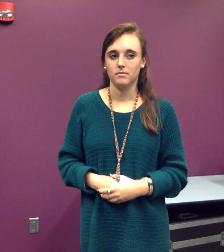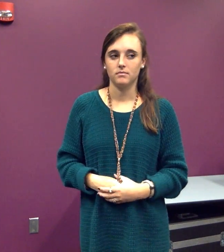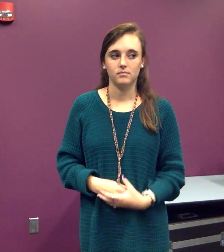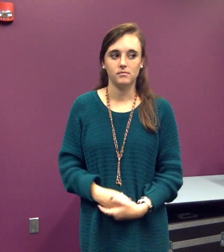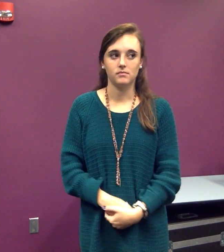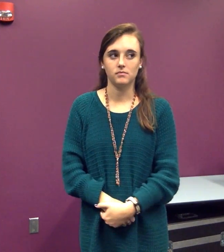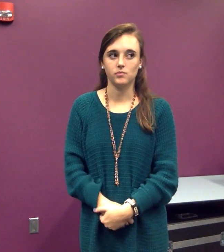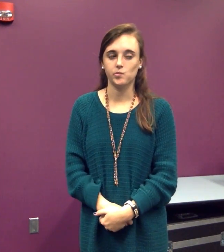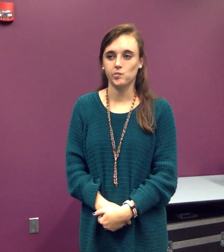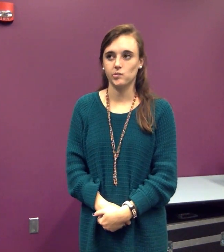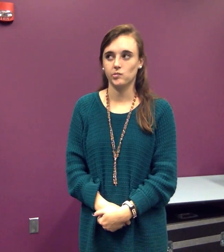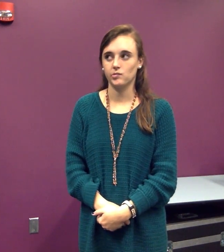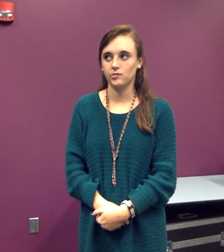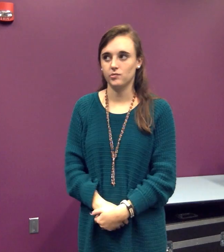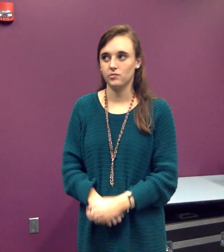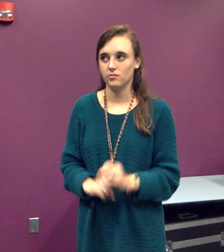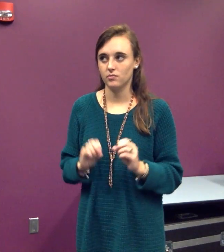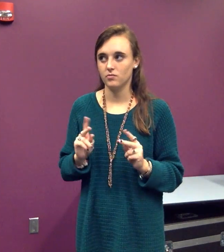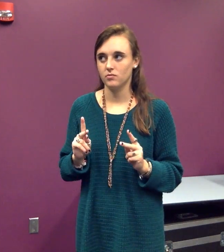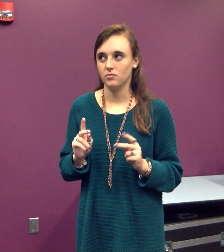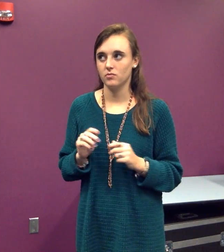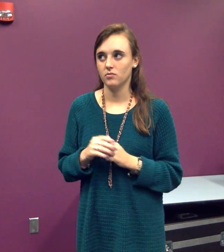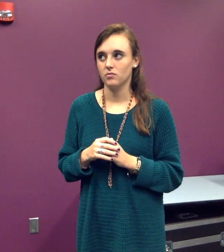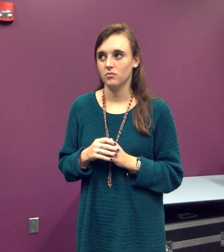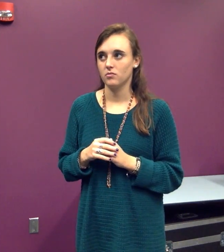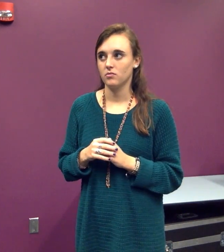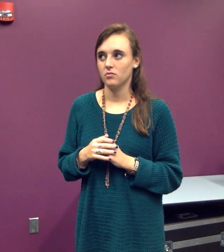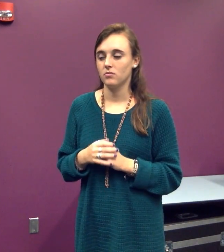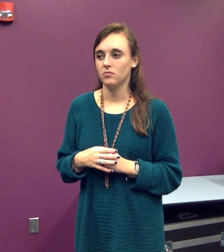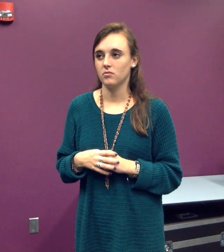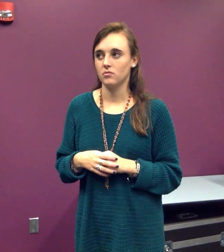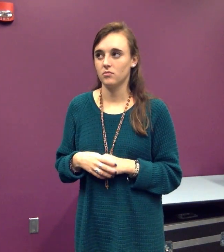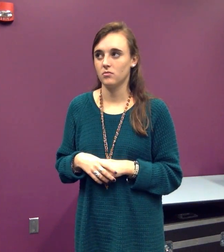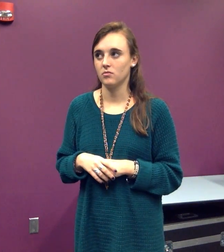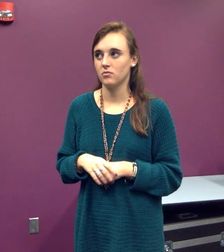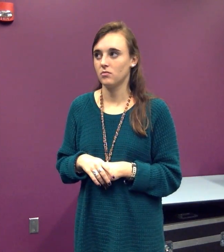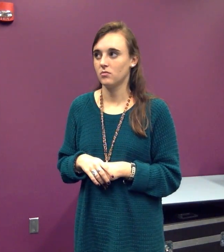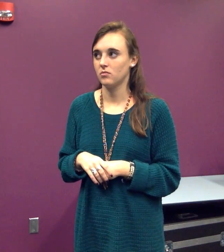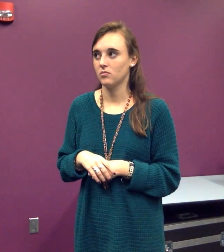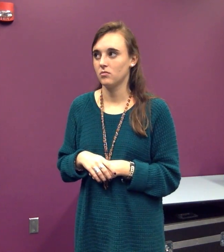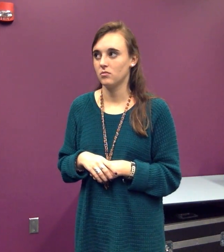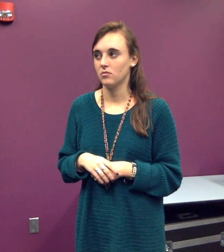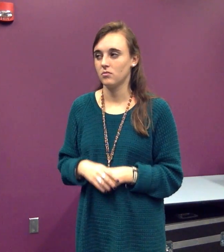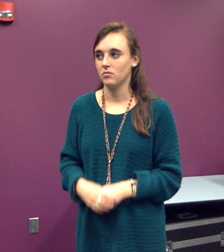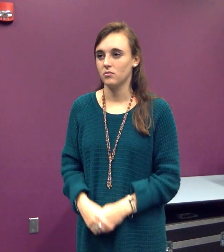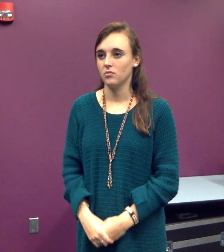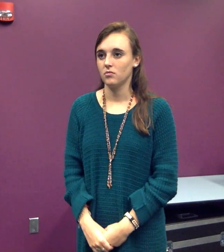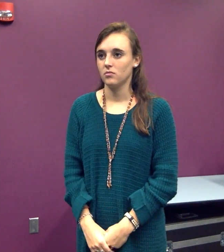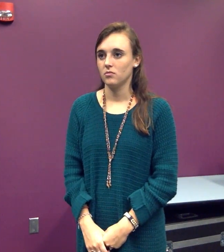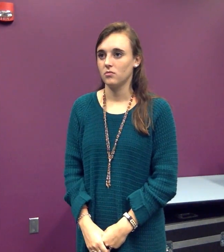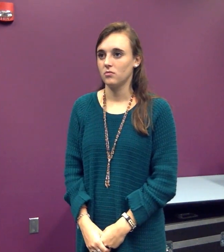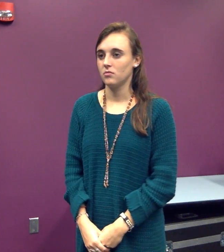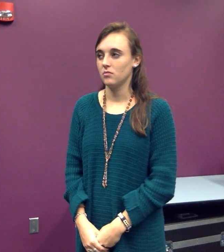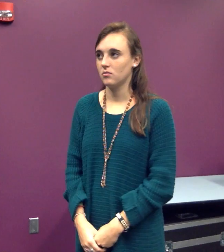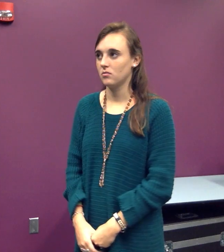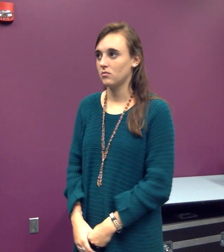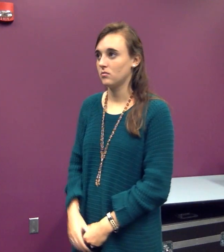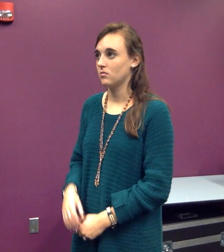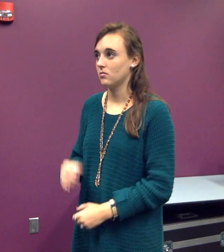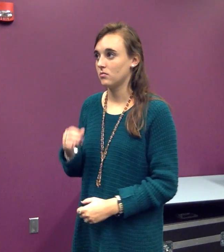Okay. It starts, it stops, and it continues. If for some reason your lines